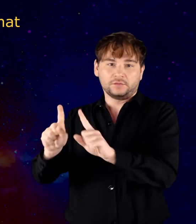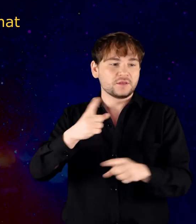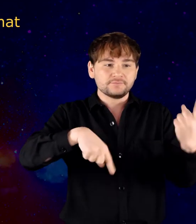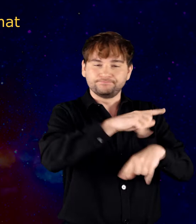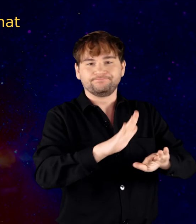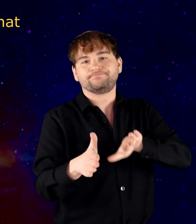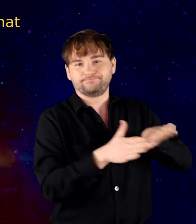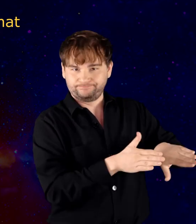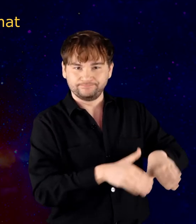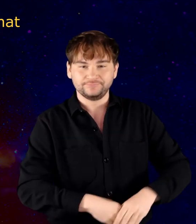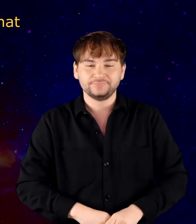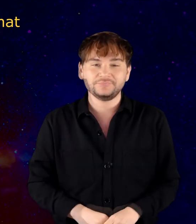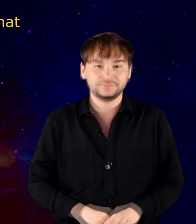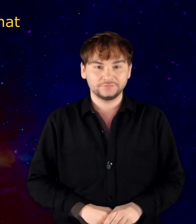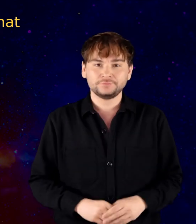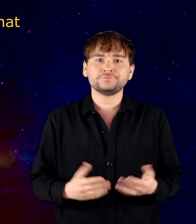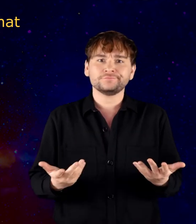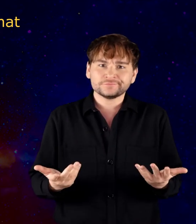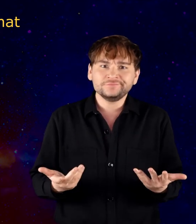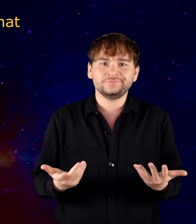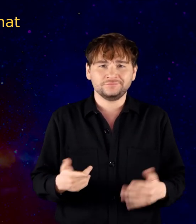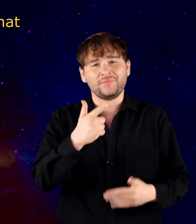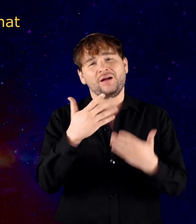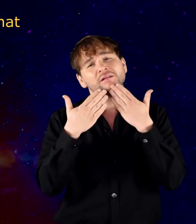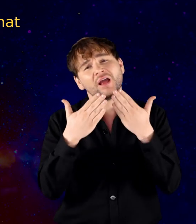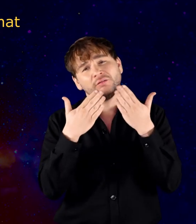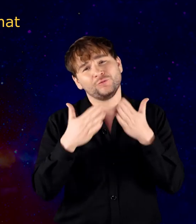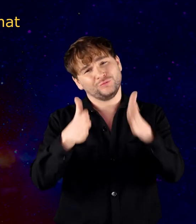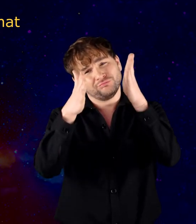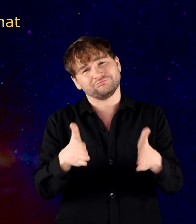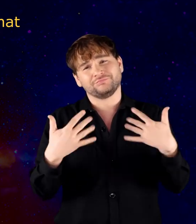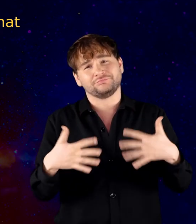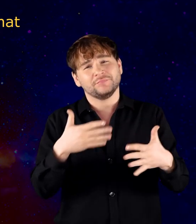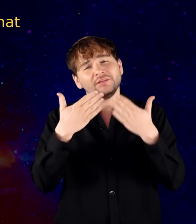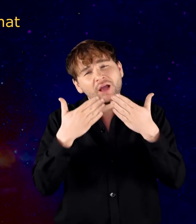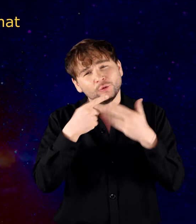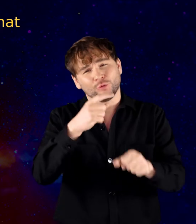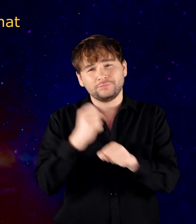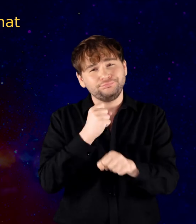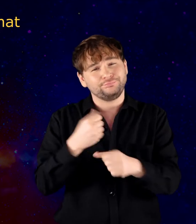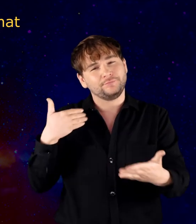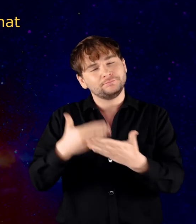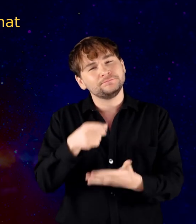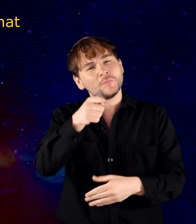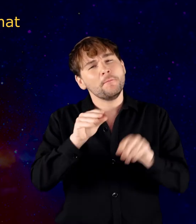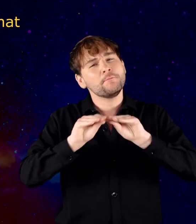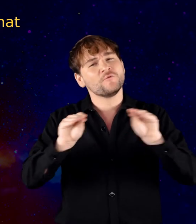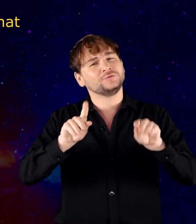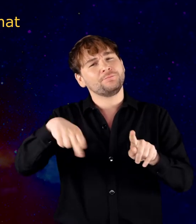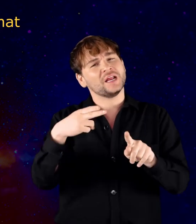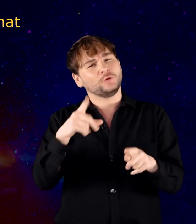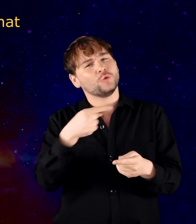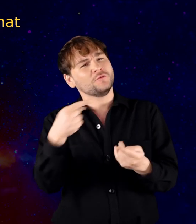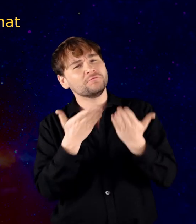Roosevelt, you are a member of BioArchive. How did your colleagues at the international level react to your publication in